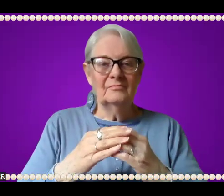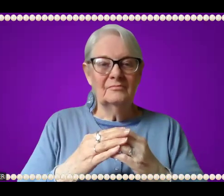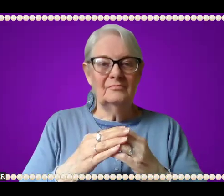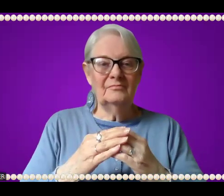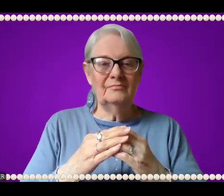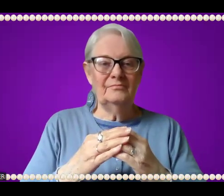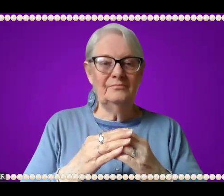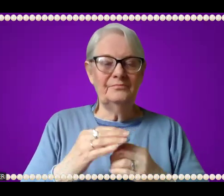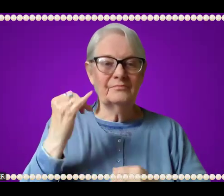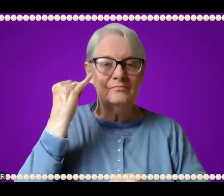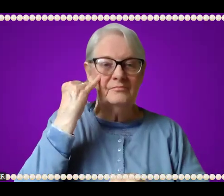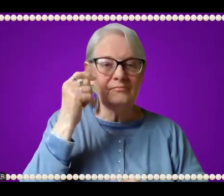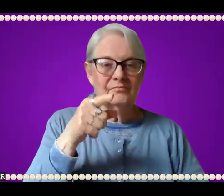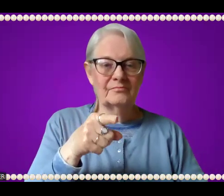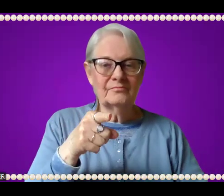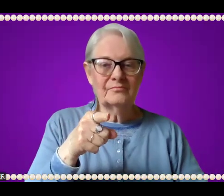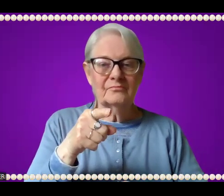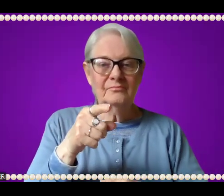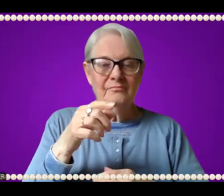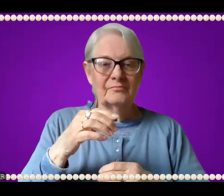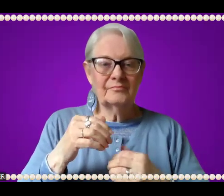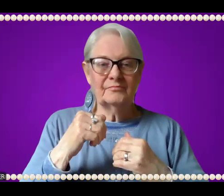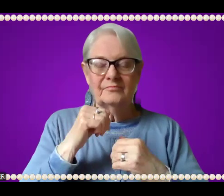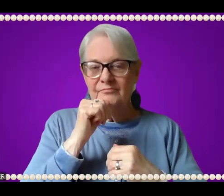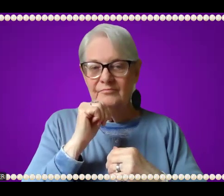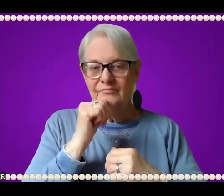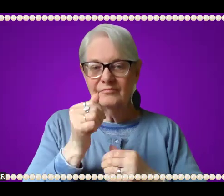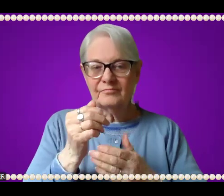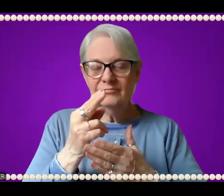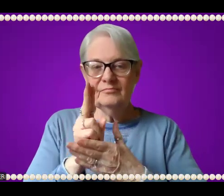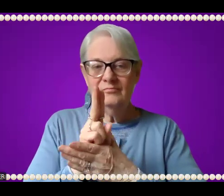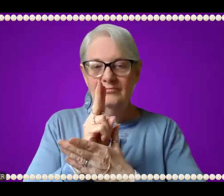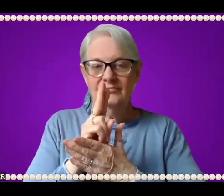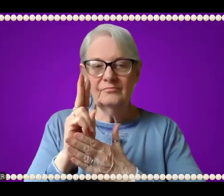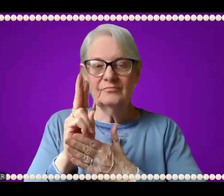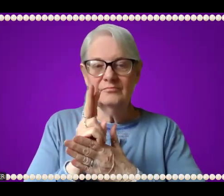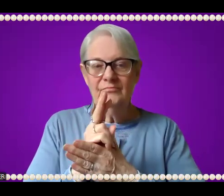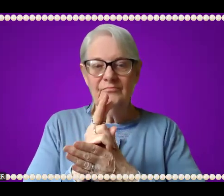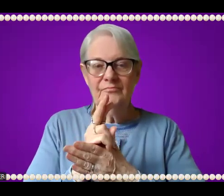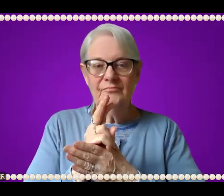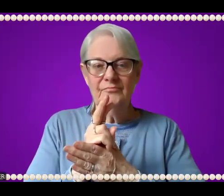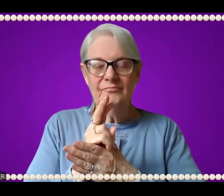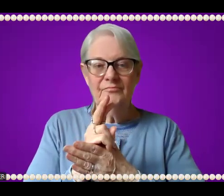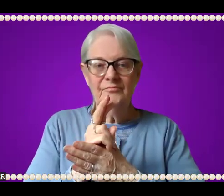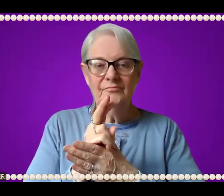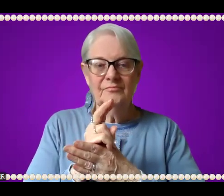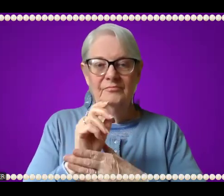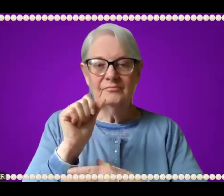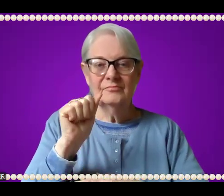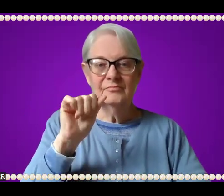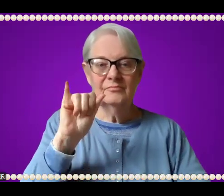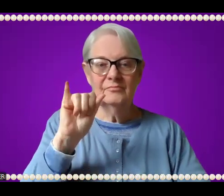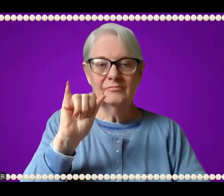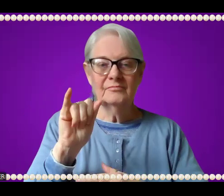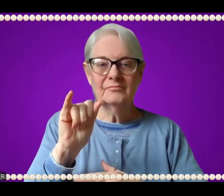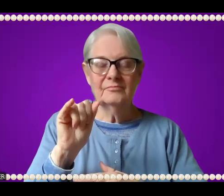artificial intelligence app yet, for this particular part, I want you to be able to actually see how easy it is. At least